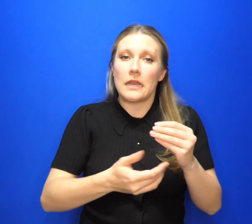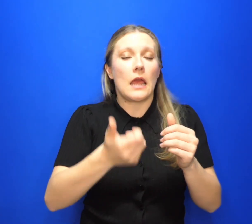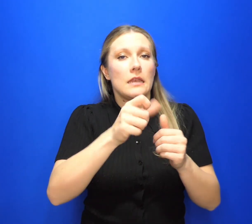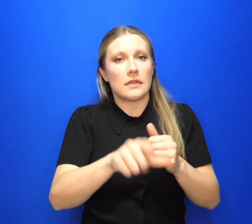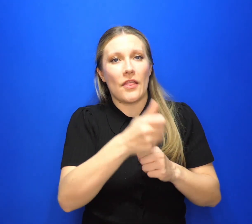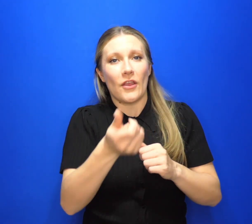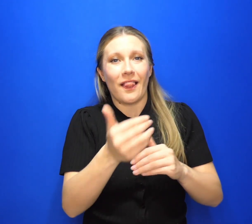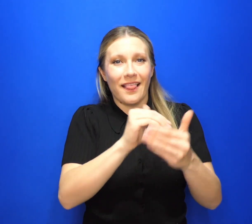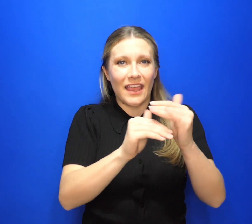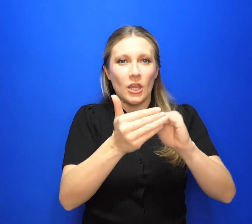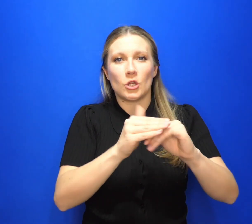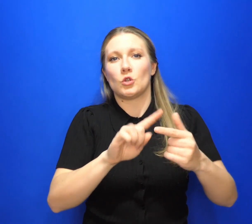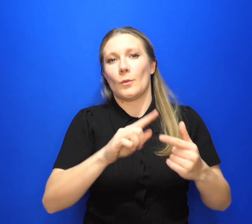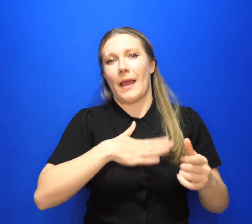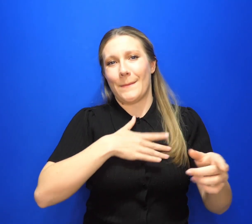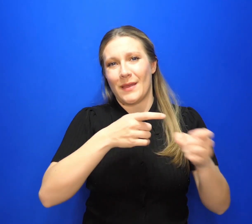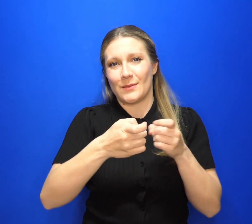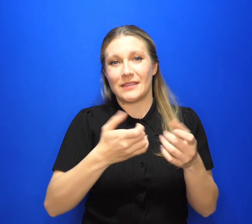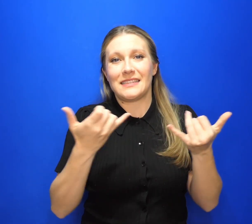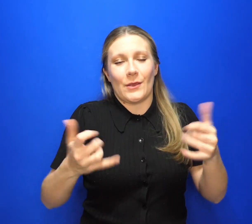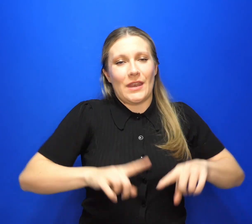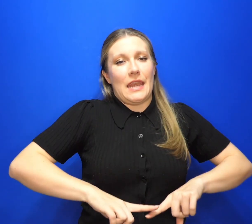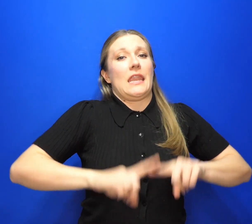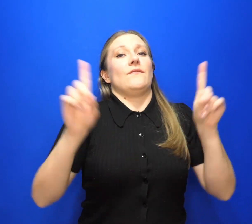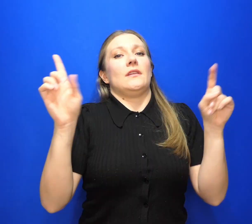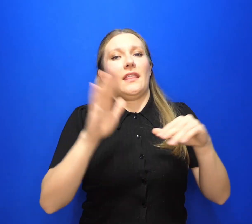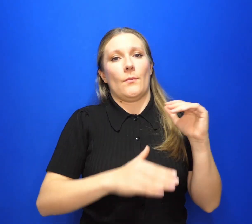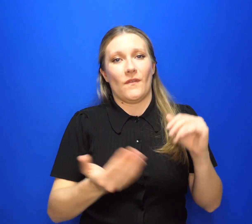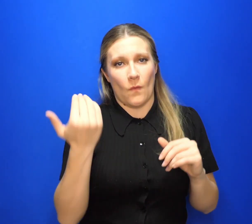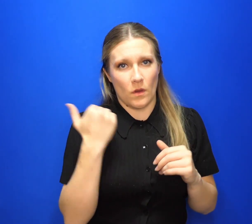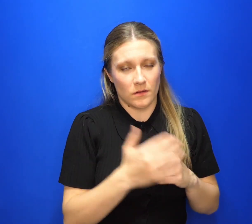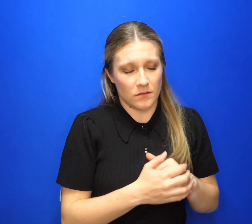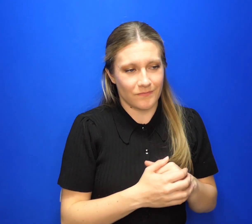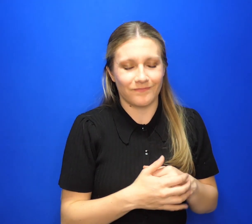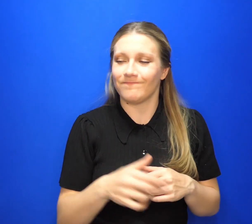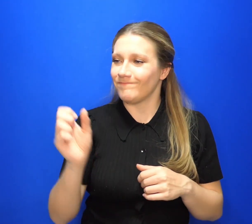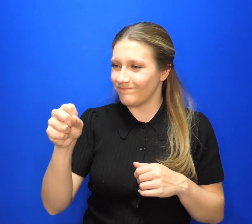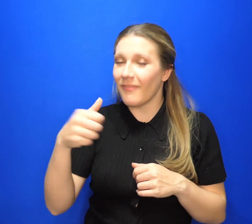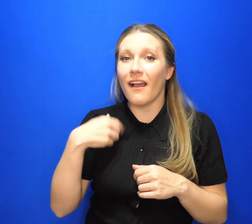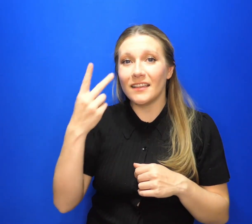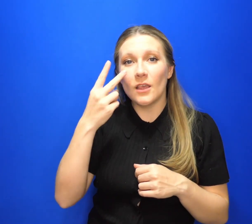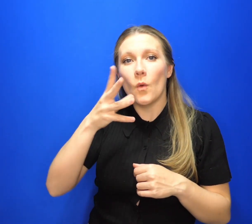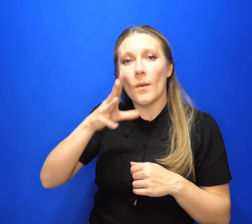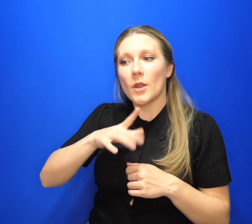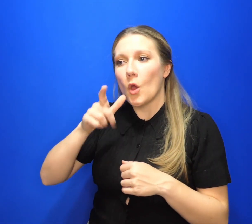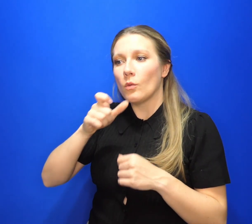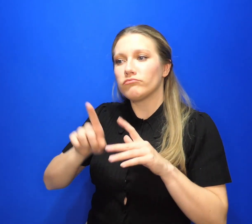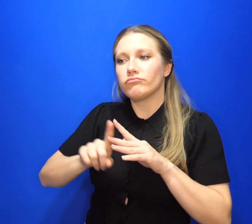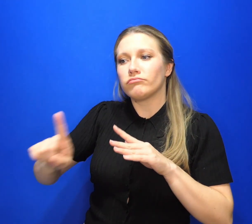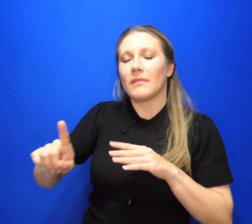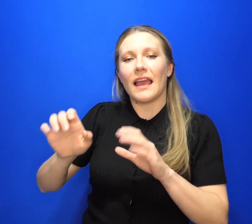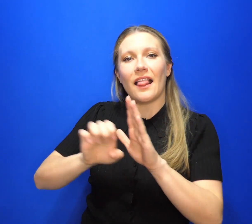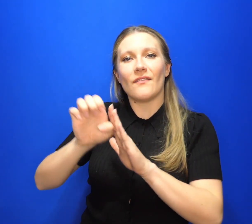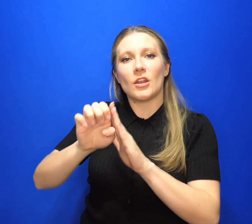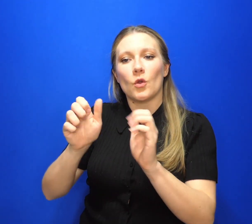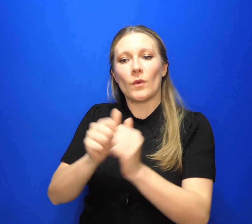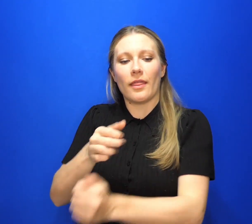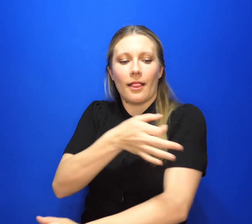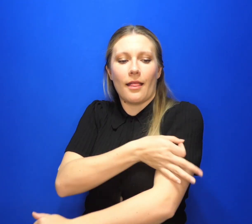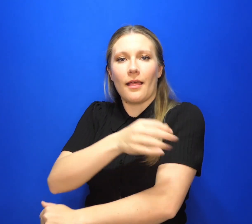my management that is very different than I did before. Yeah. I saw a woman walk out of an elevator yesterday with a Libre on her arm, and